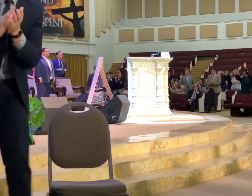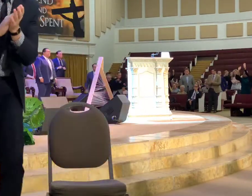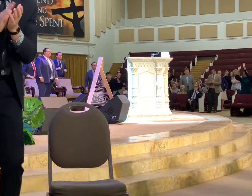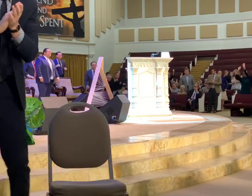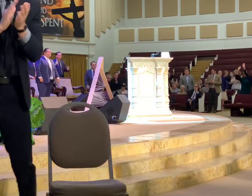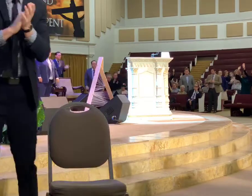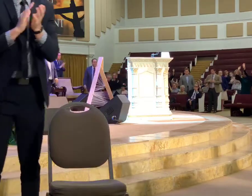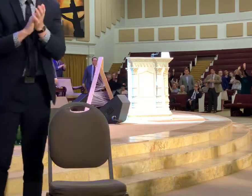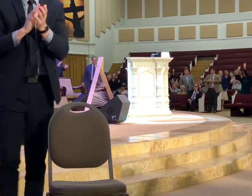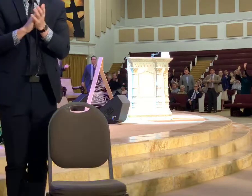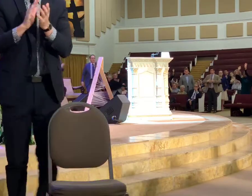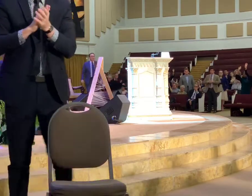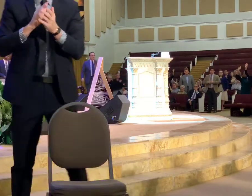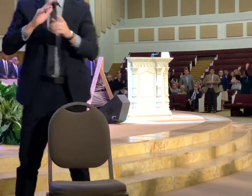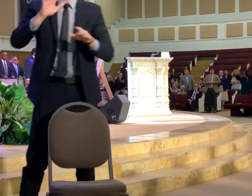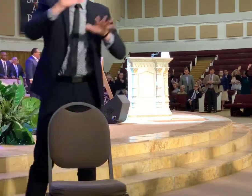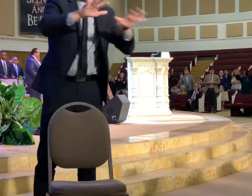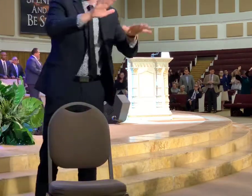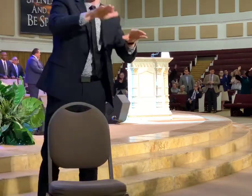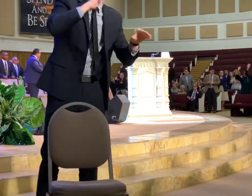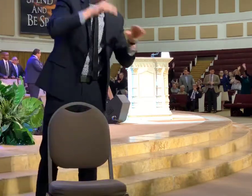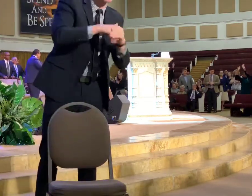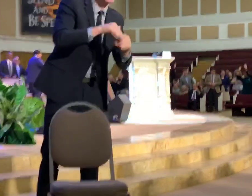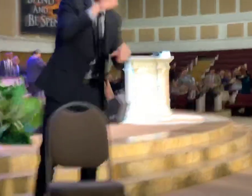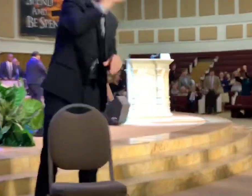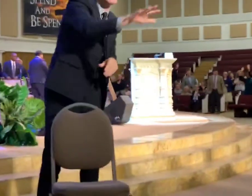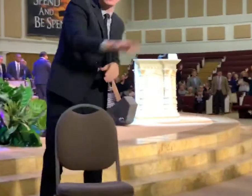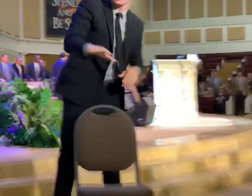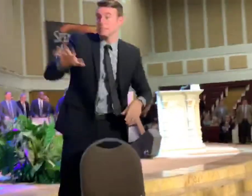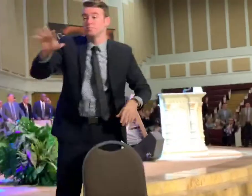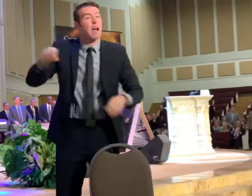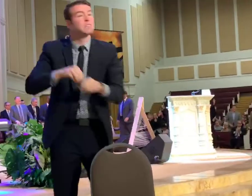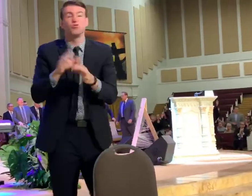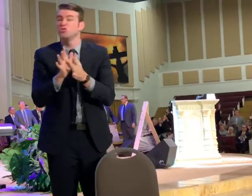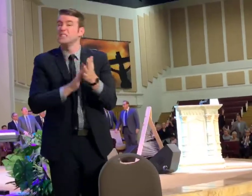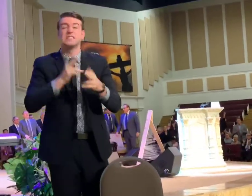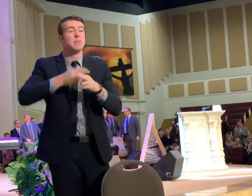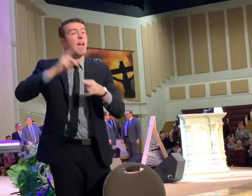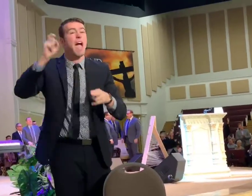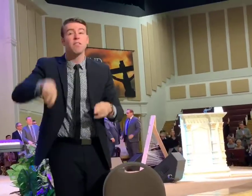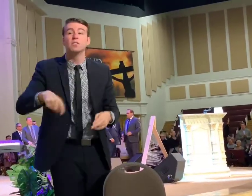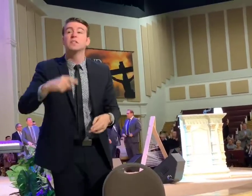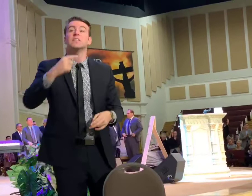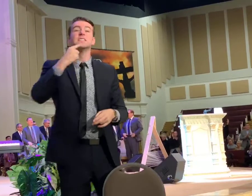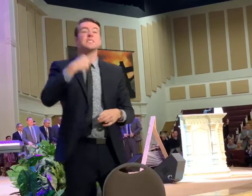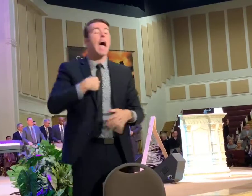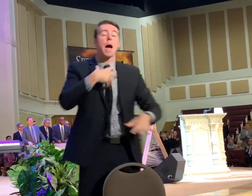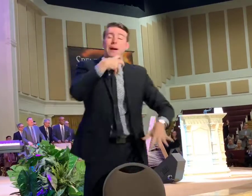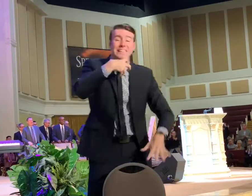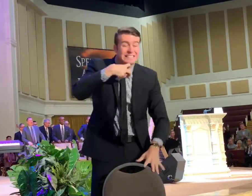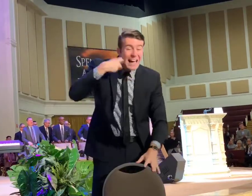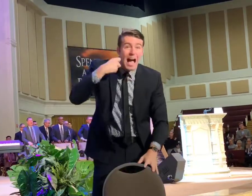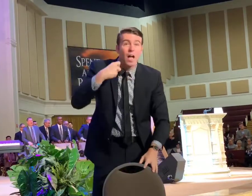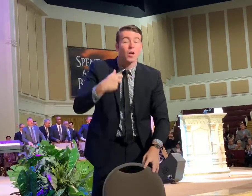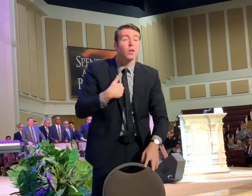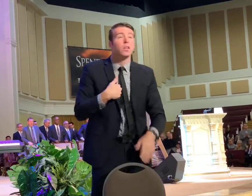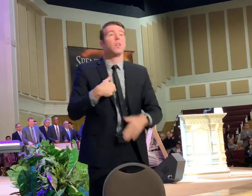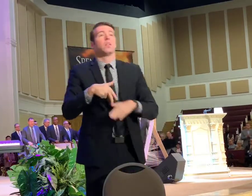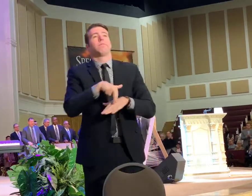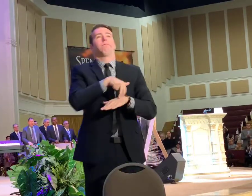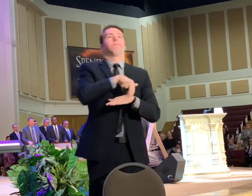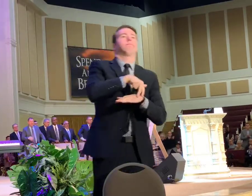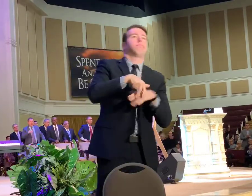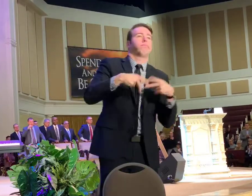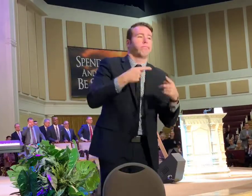Come on, you might have to lay hands on your spouse and pray them through in Jesus' name and say, I'm tired of walking by this day